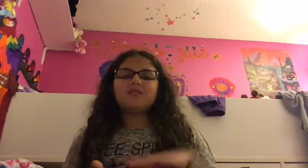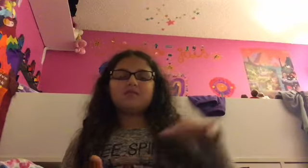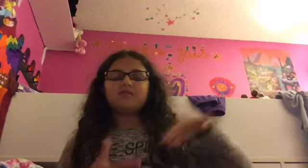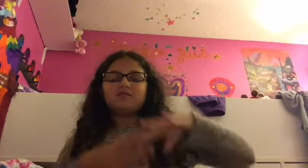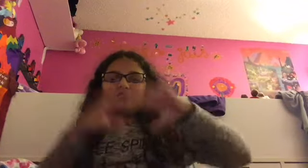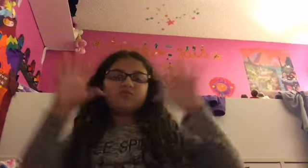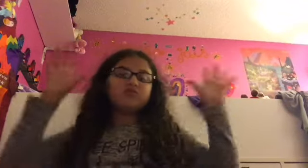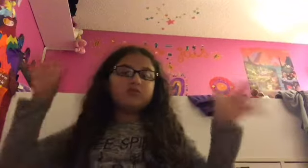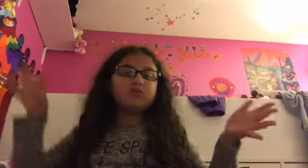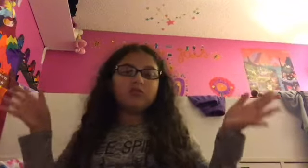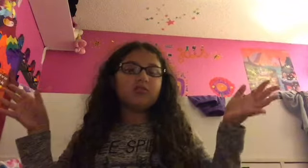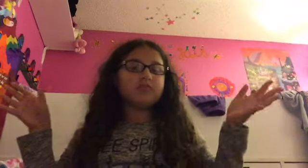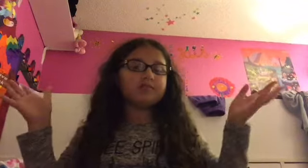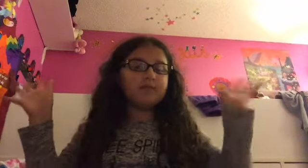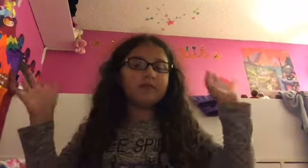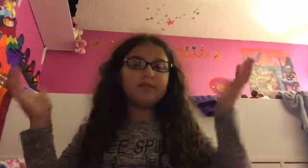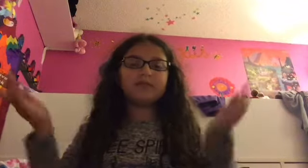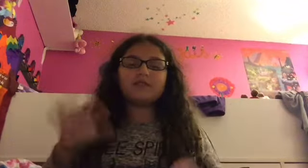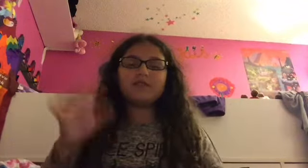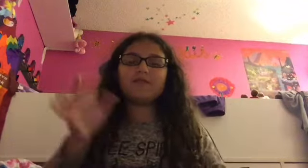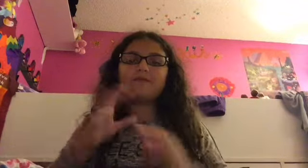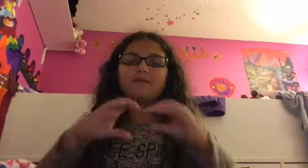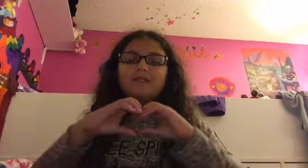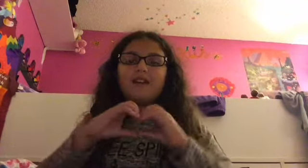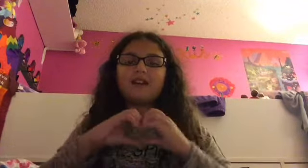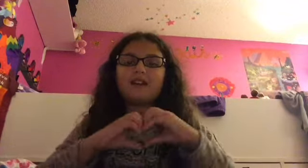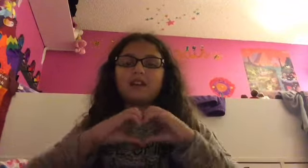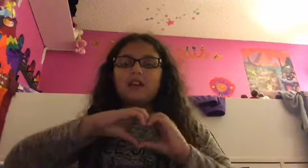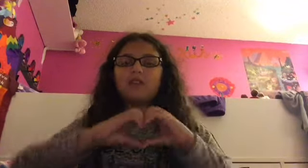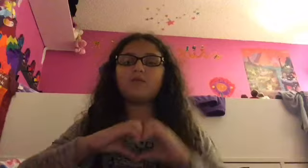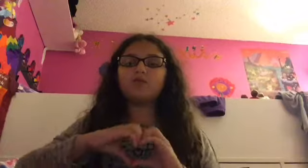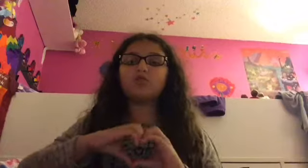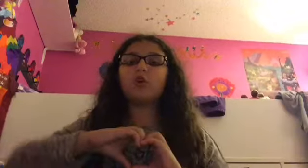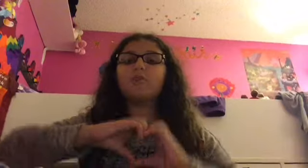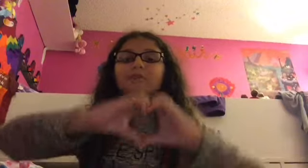hablo mucho. Chao. Te quiero mucho.